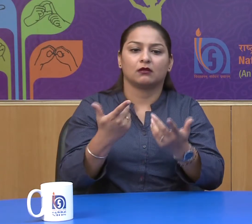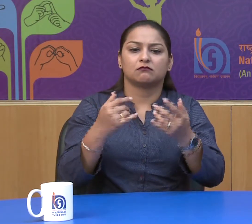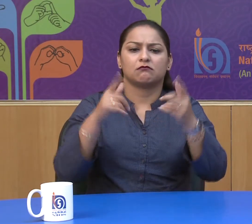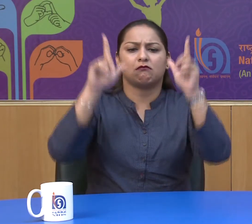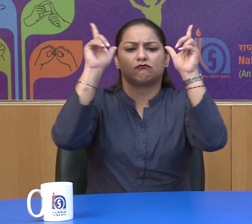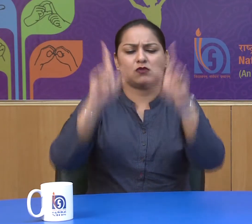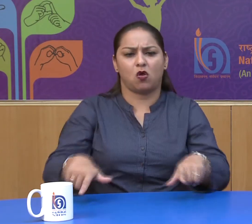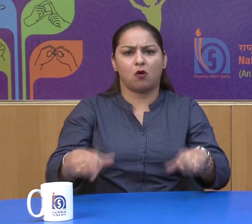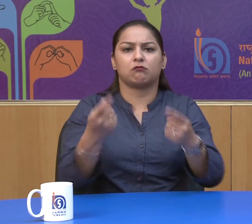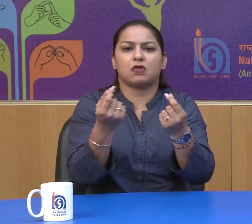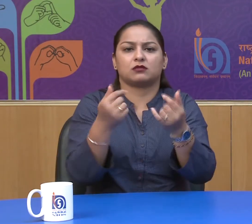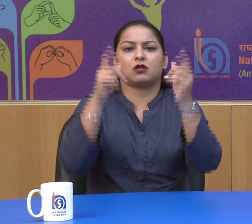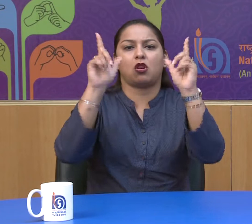its economy.